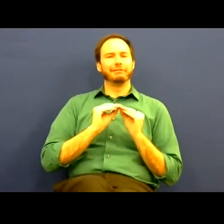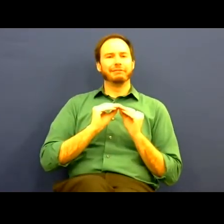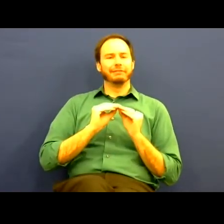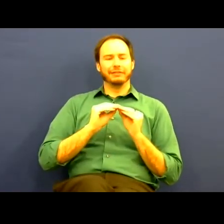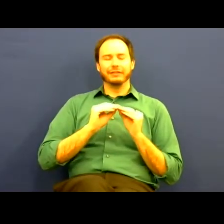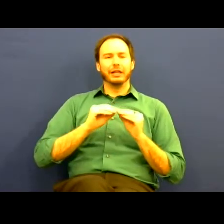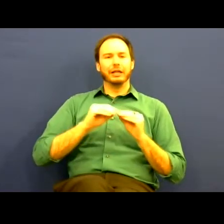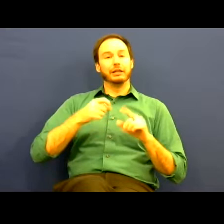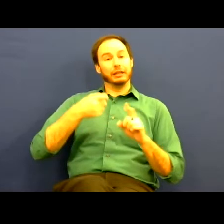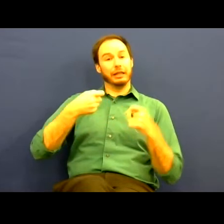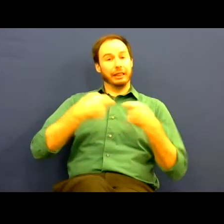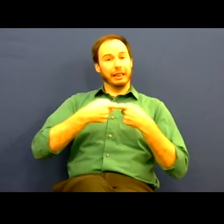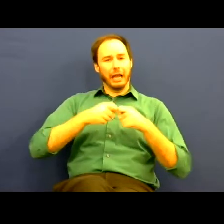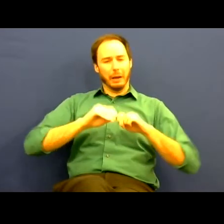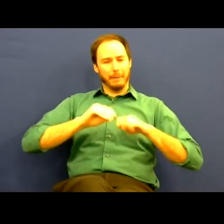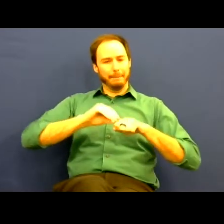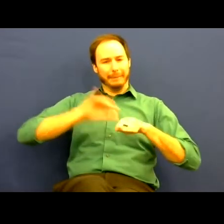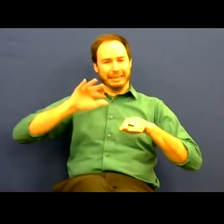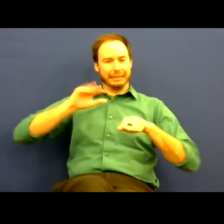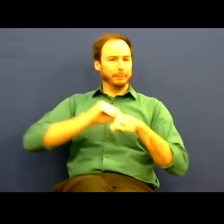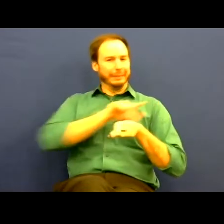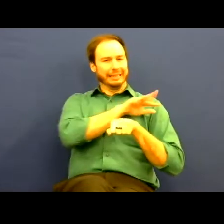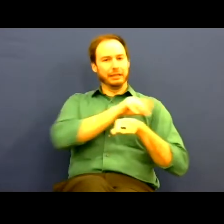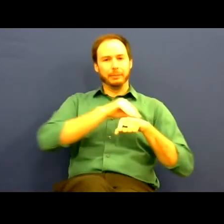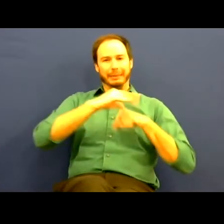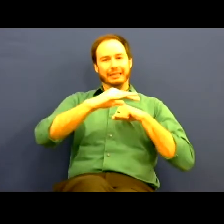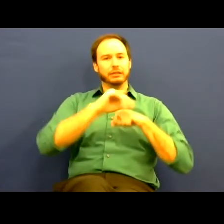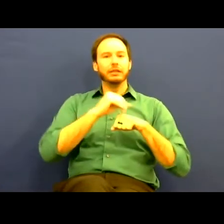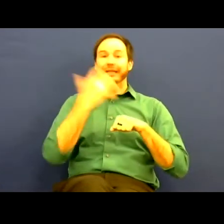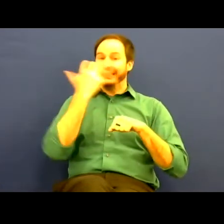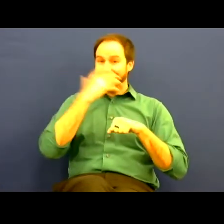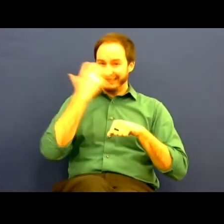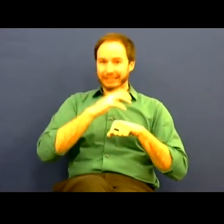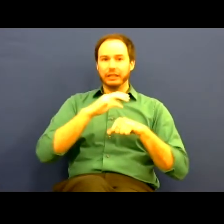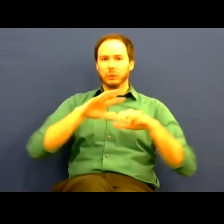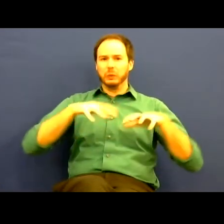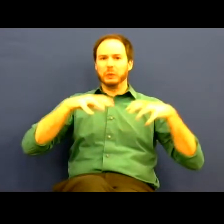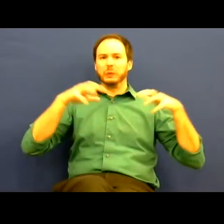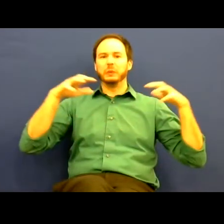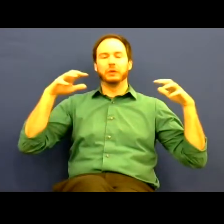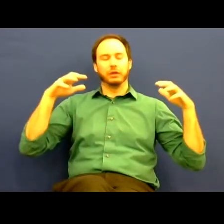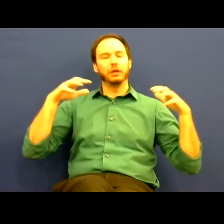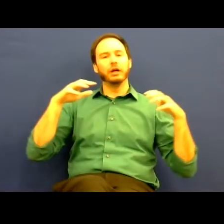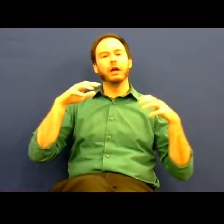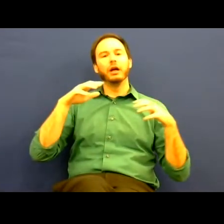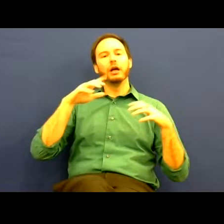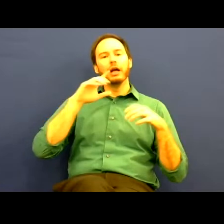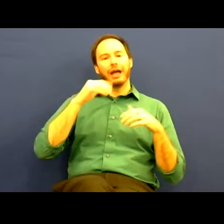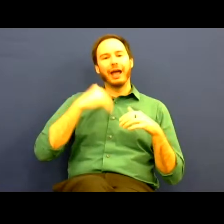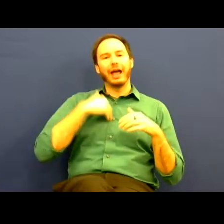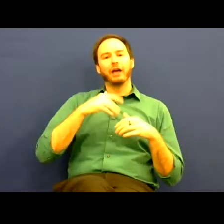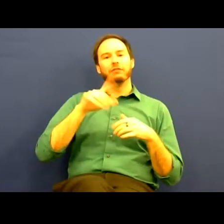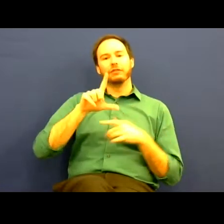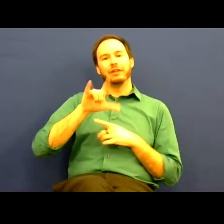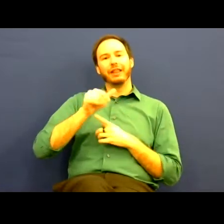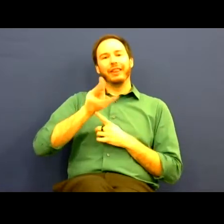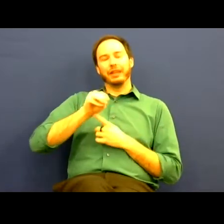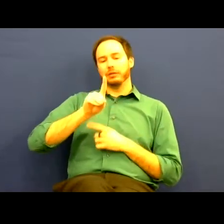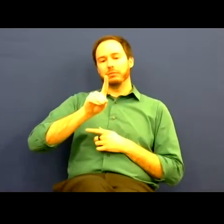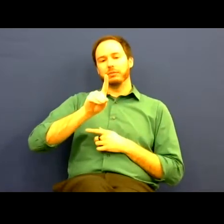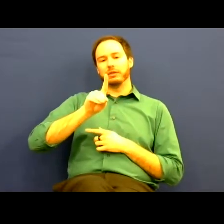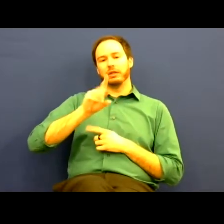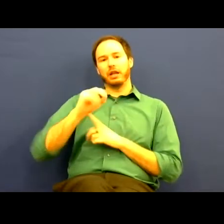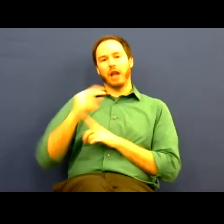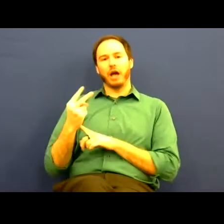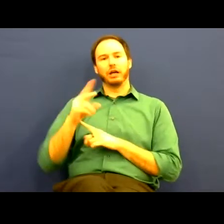massive sparks. They do generate a lot of heat, and they put out lithium dioxide. So again,